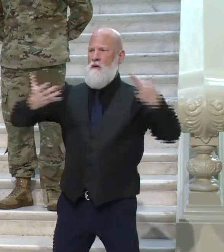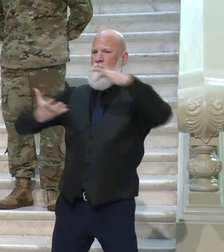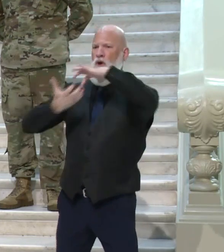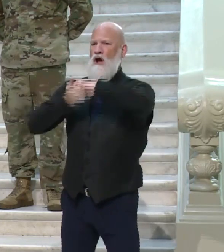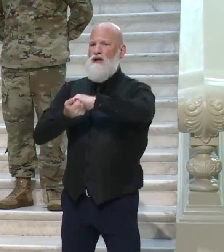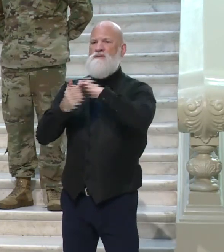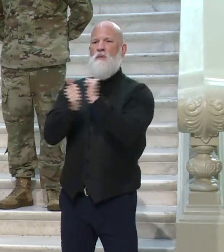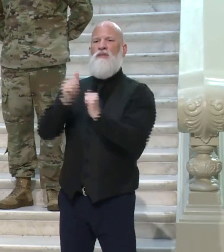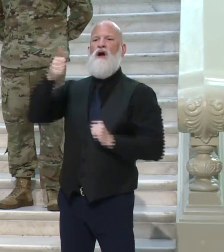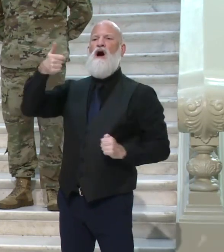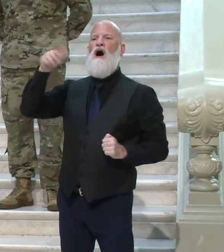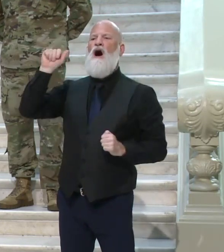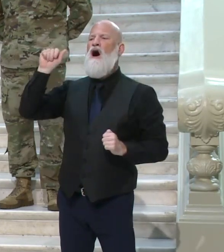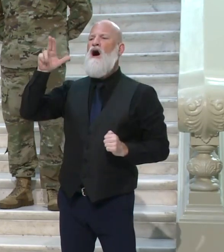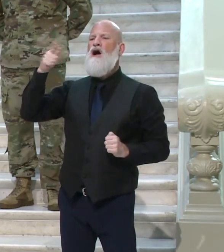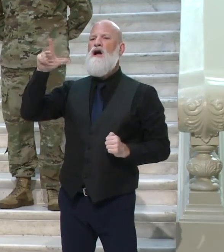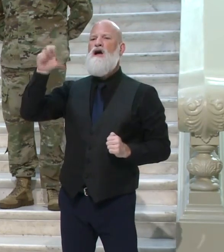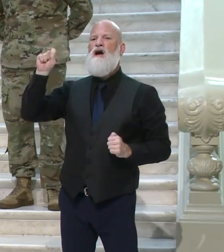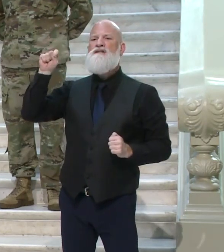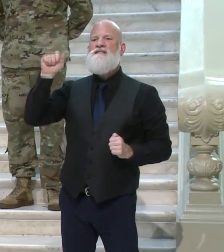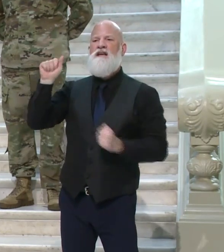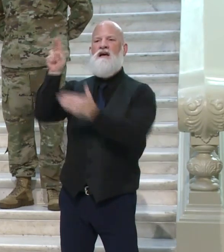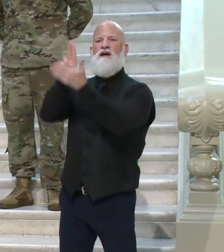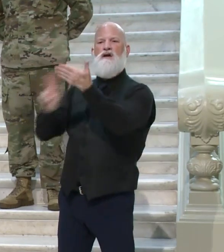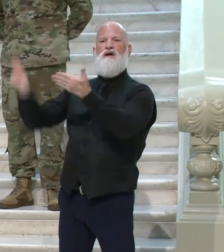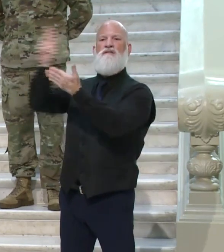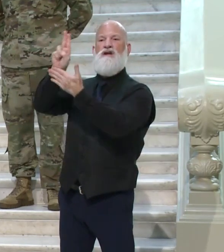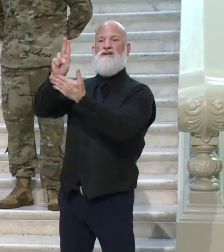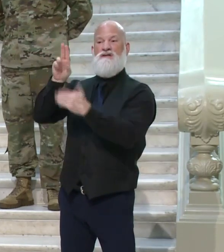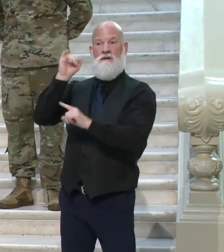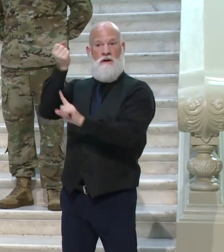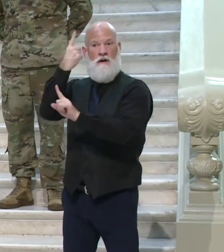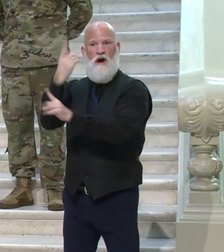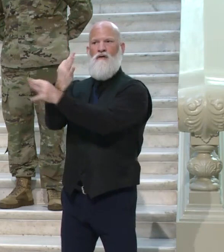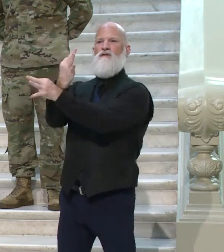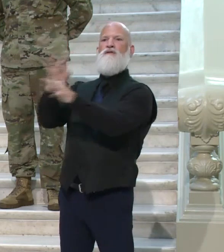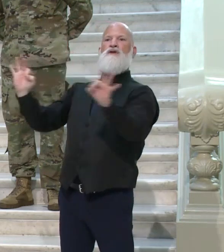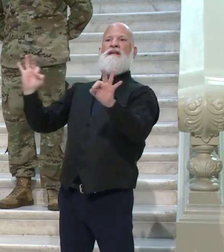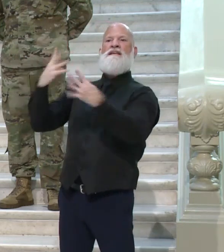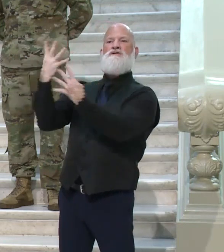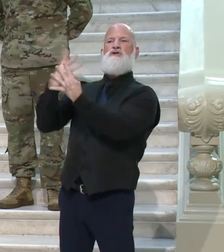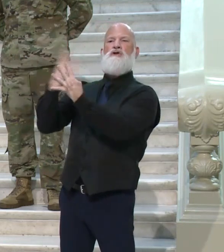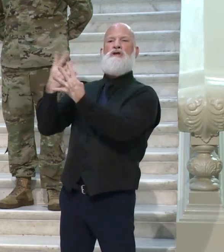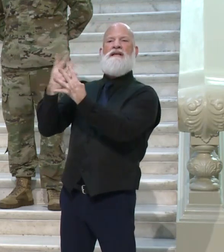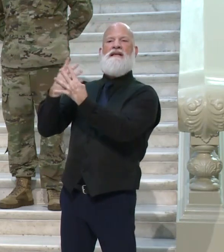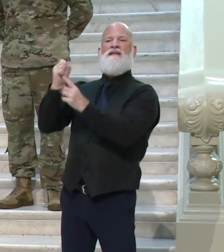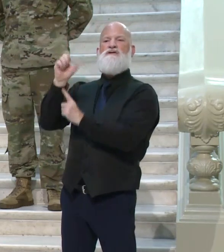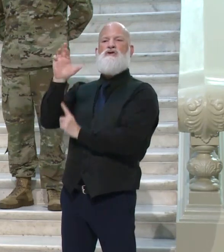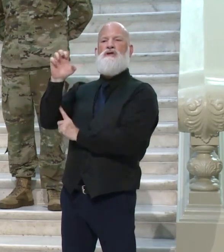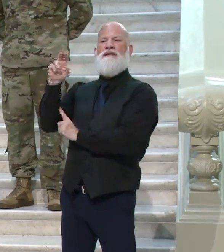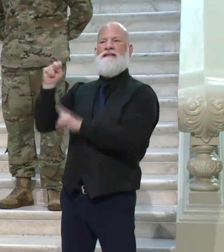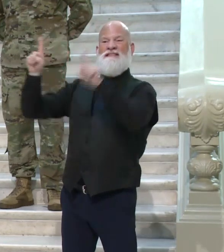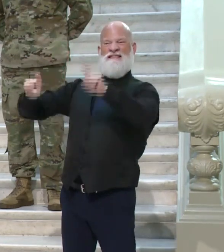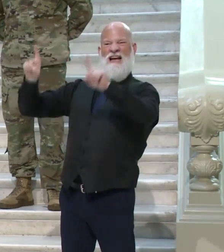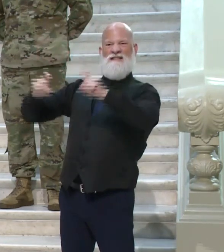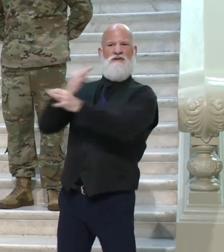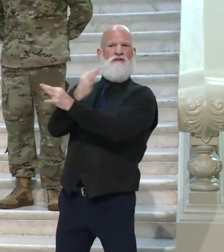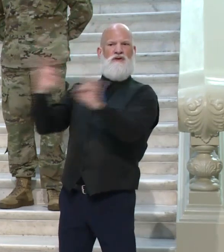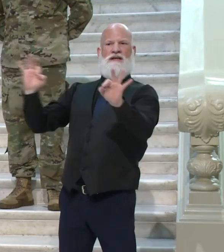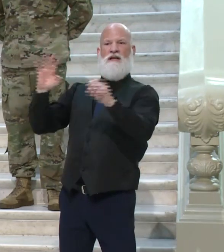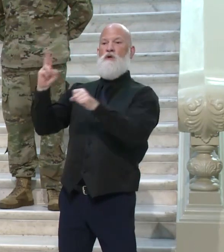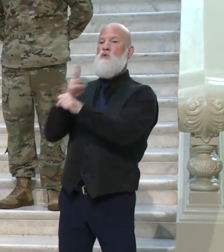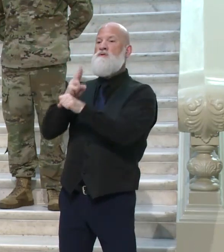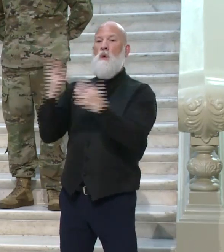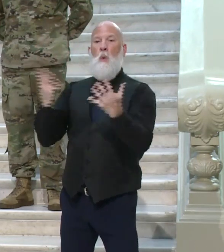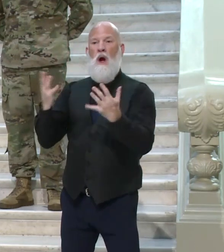statewide COVID-19 screening and testing by leveraging the power of telemedicine. Since then, Augusta University